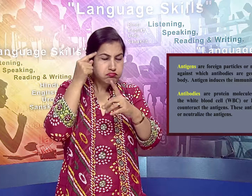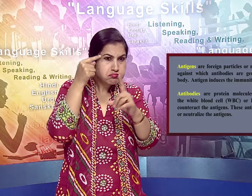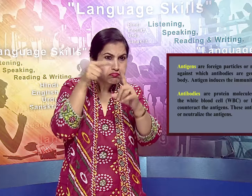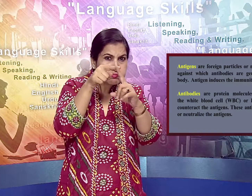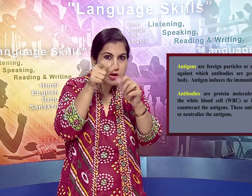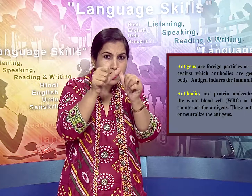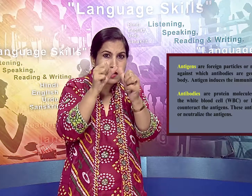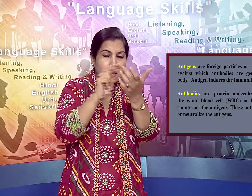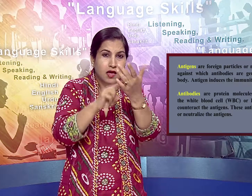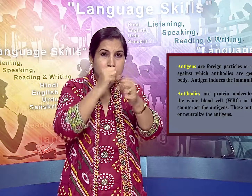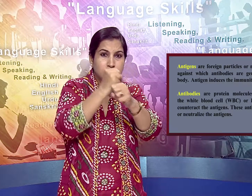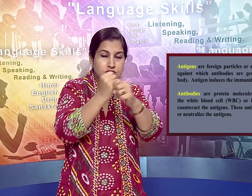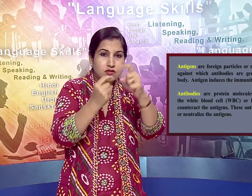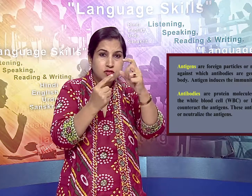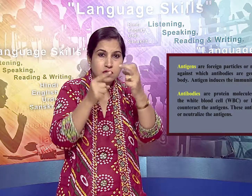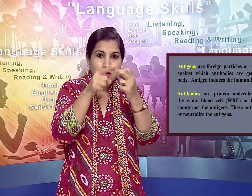Antigen induces the immunity,